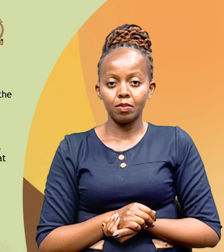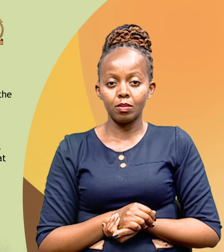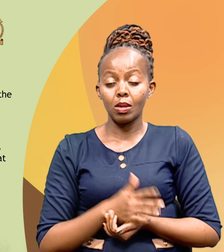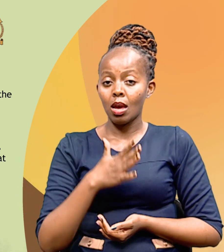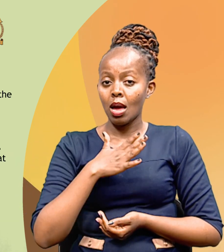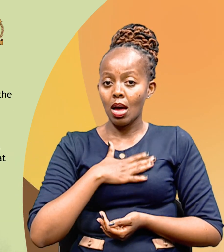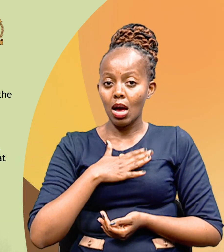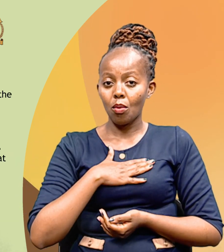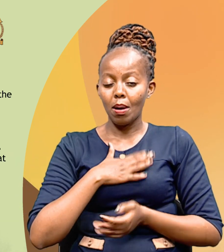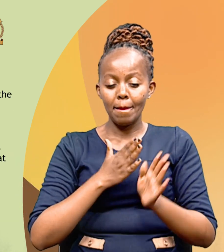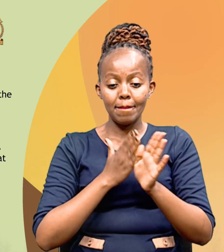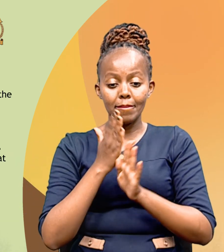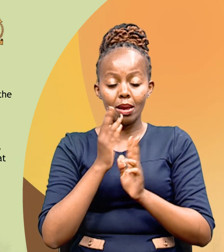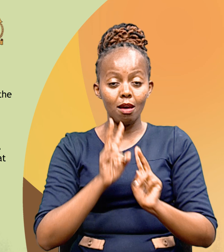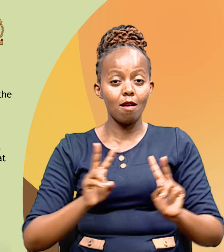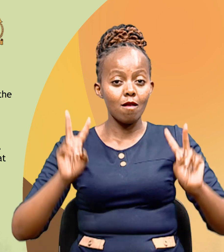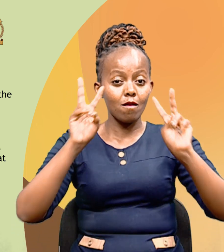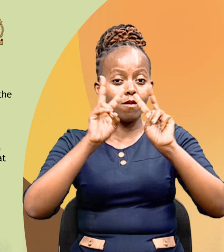Our core values: